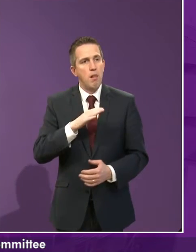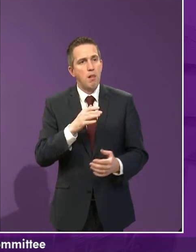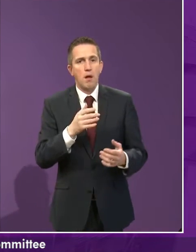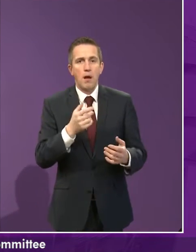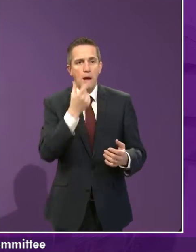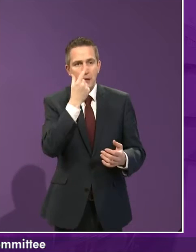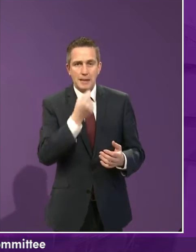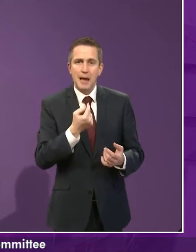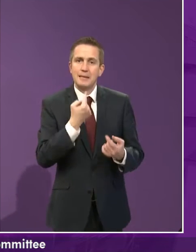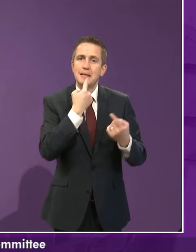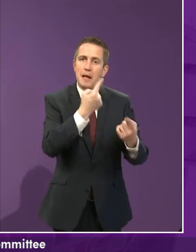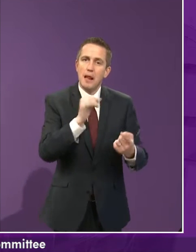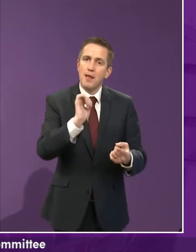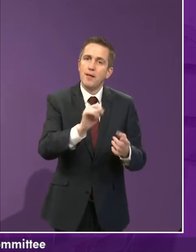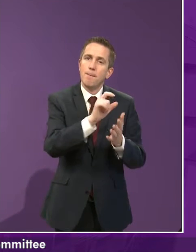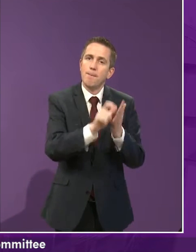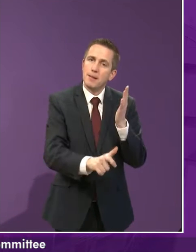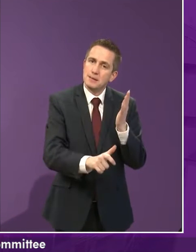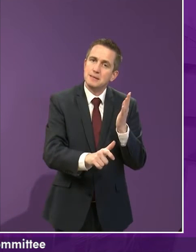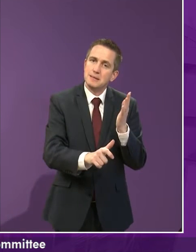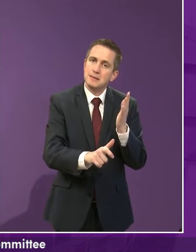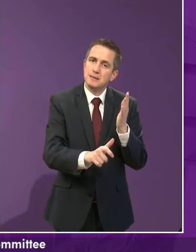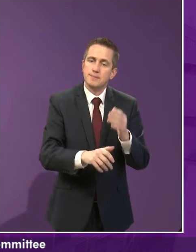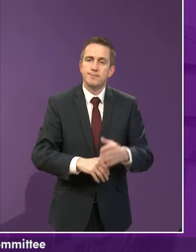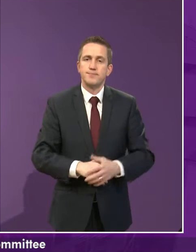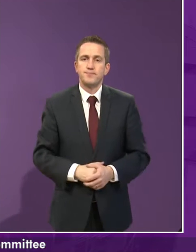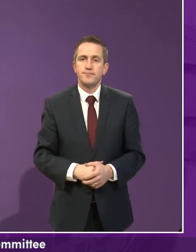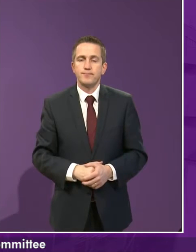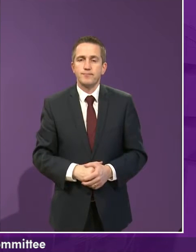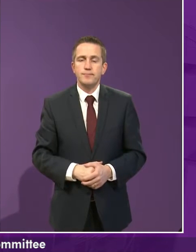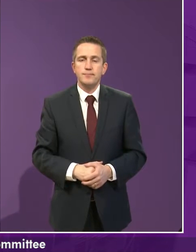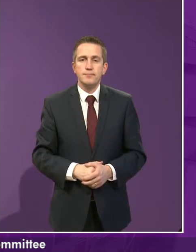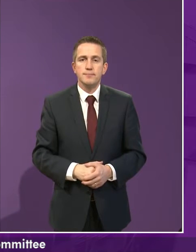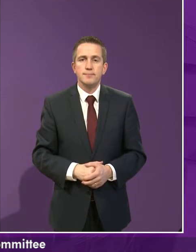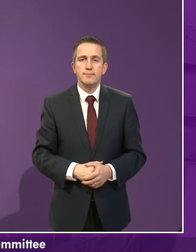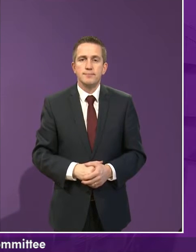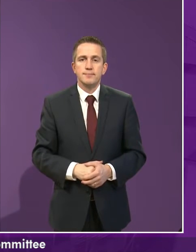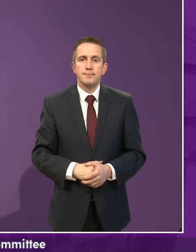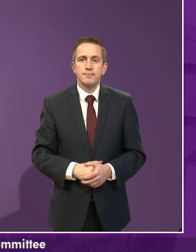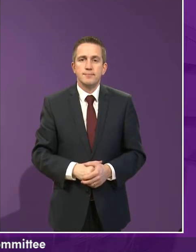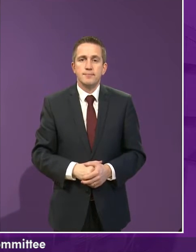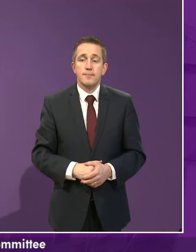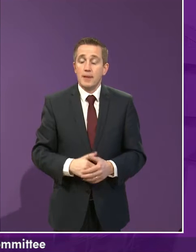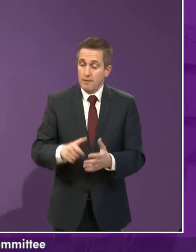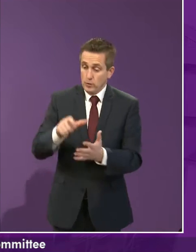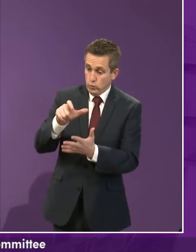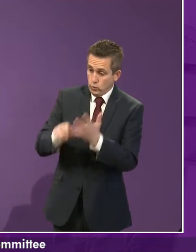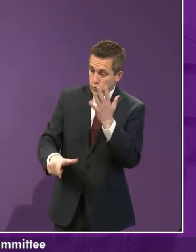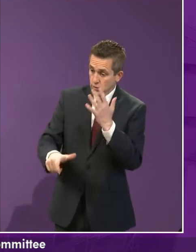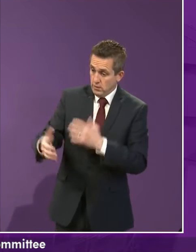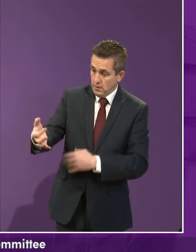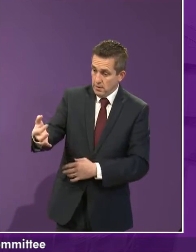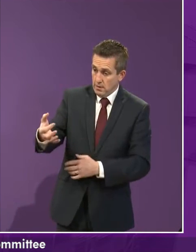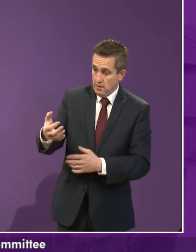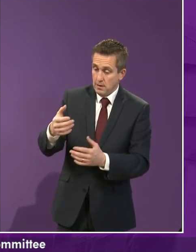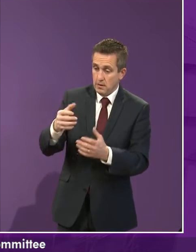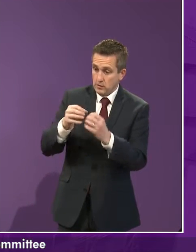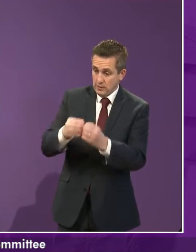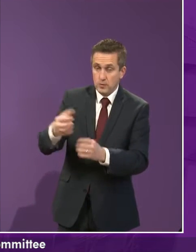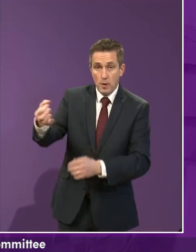declare their disability. And for students who are presenting perhaps with complex disabilities or